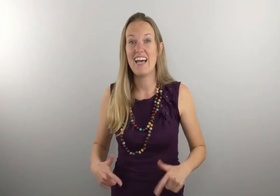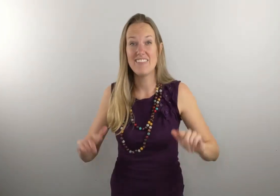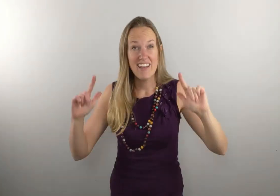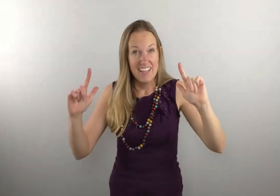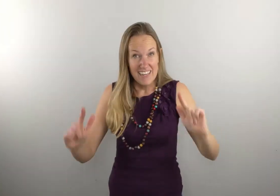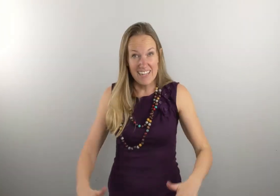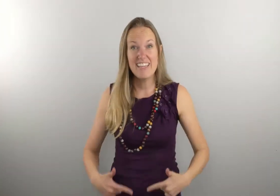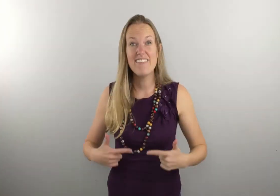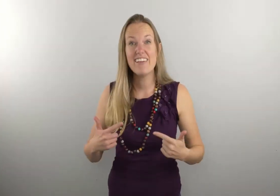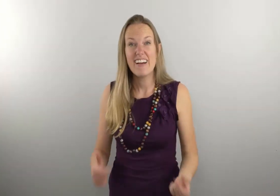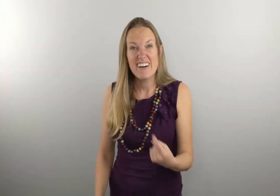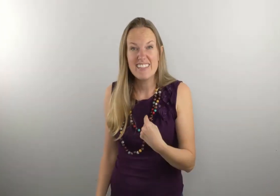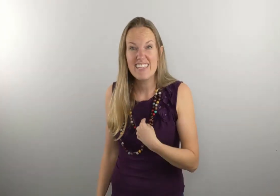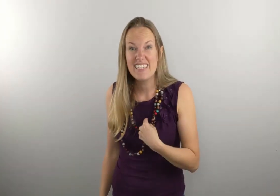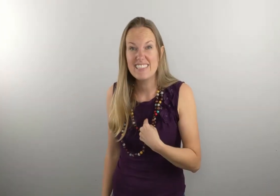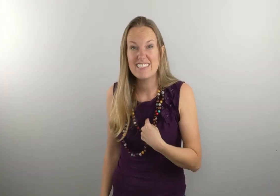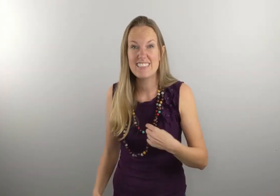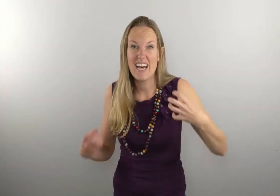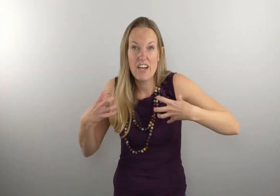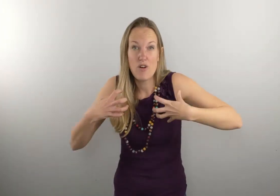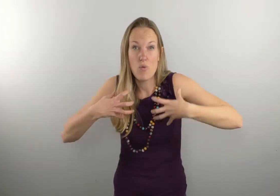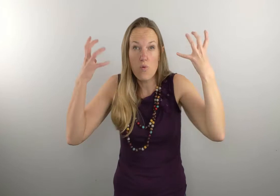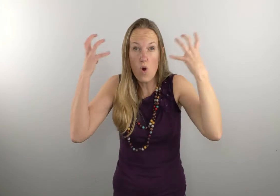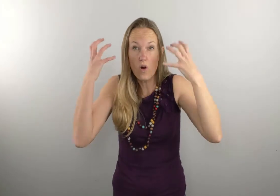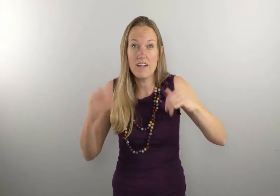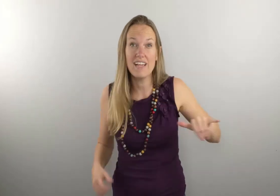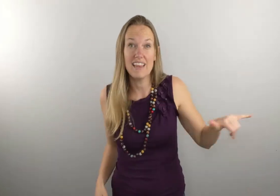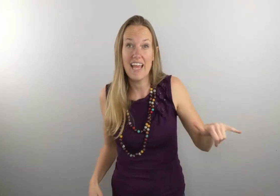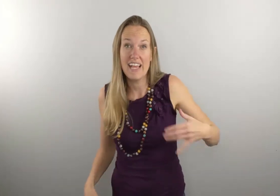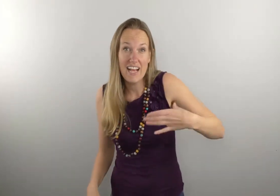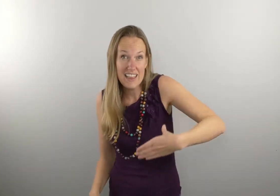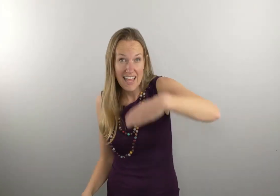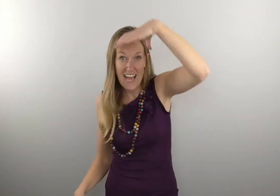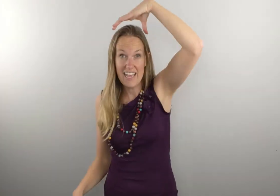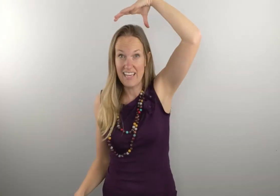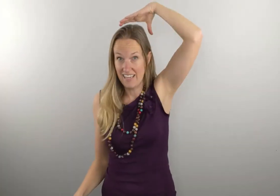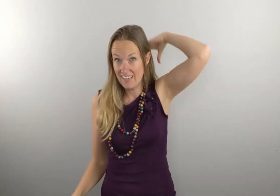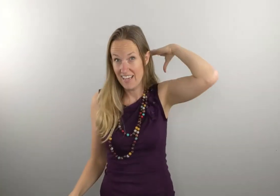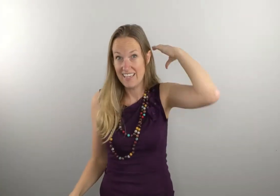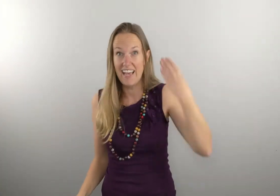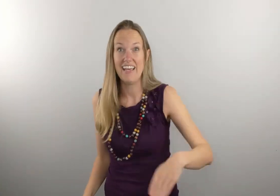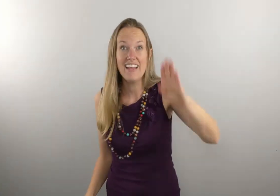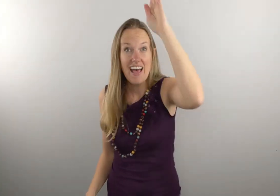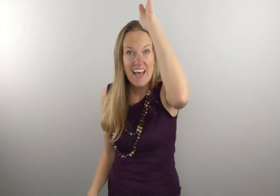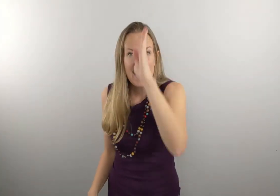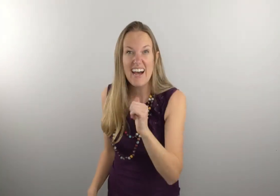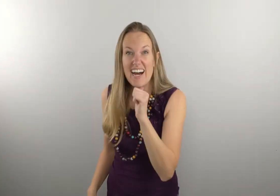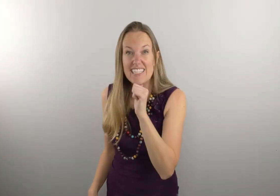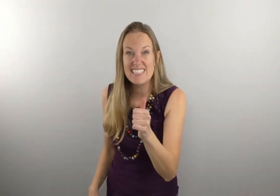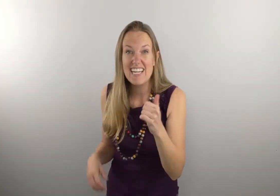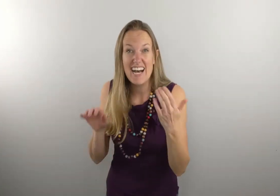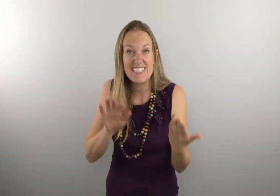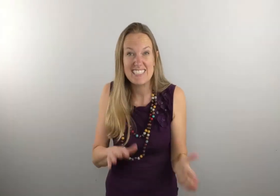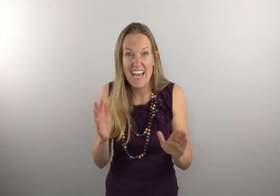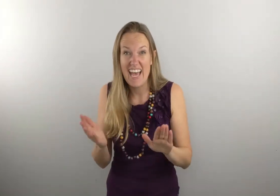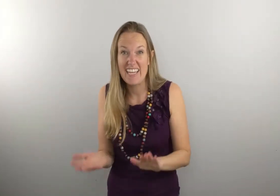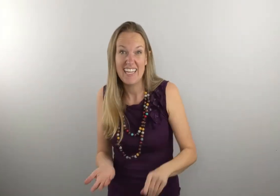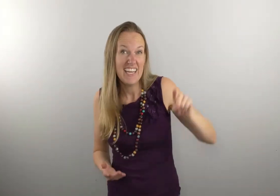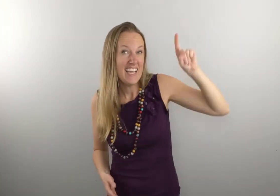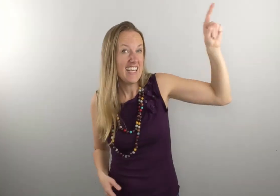alive, living on the inside, roaring like a lion. Again, God's not dead,